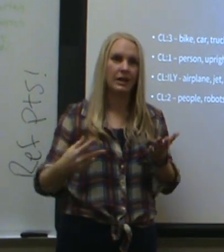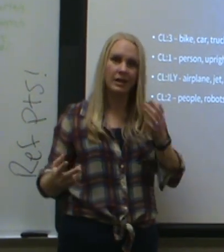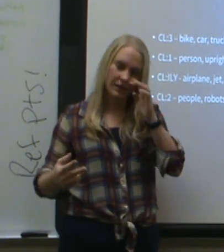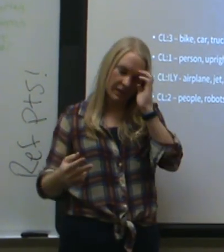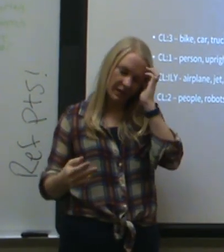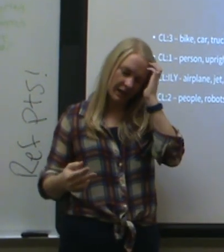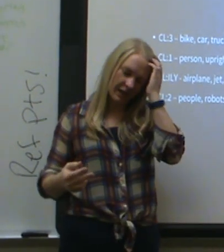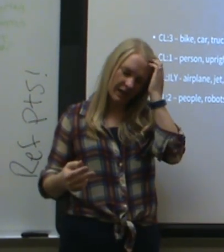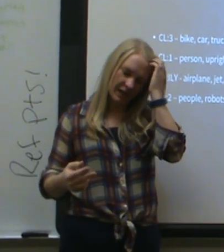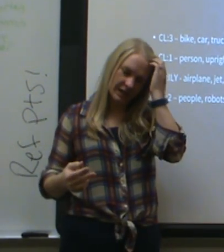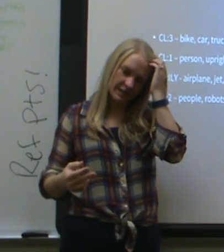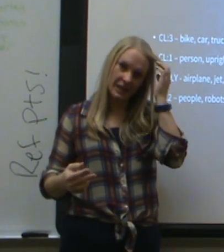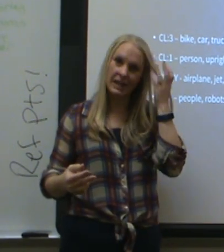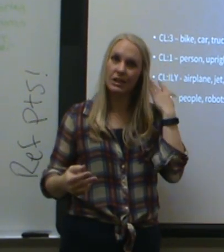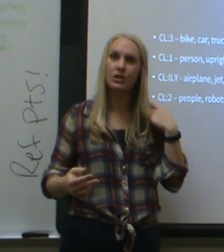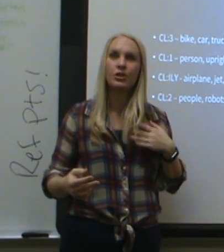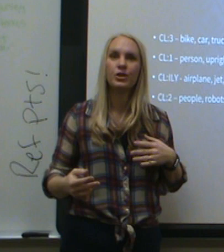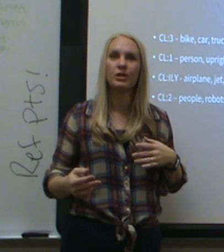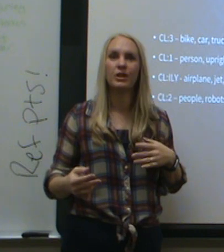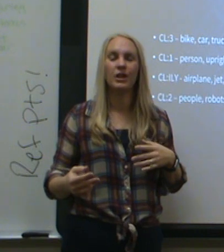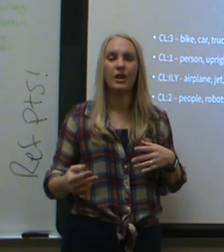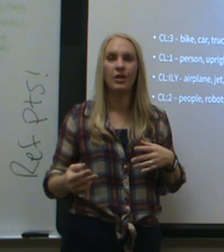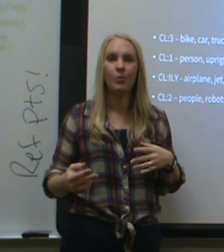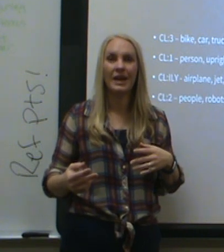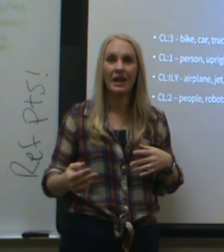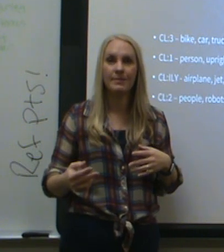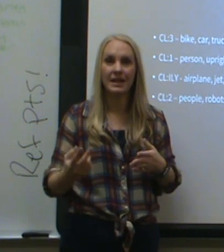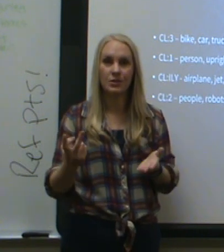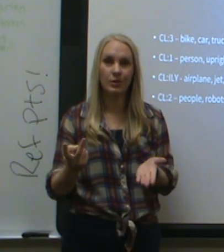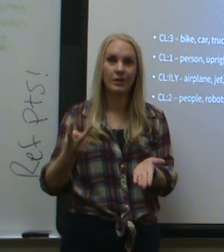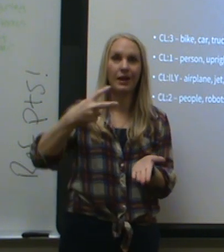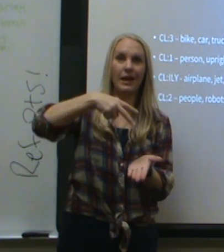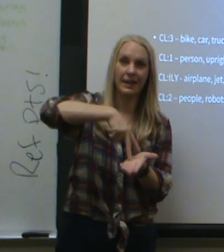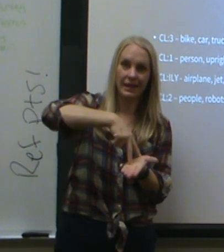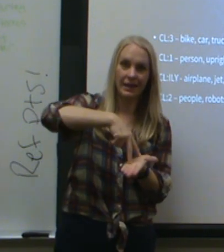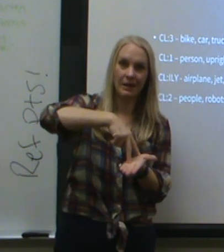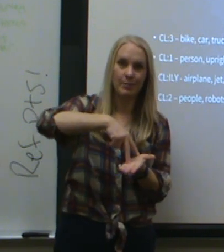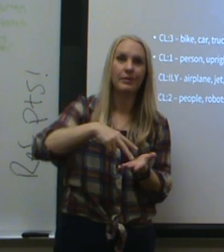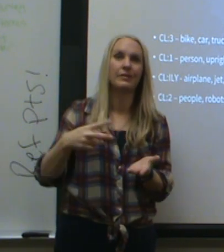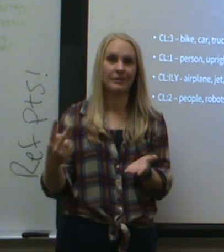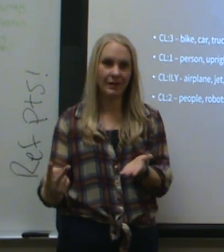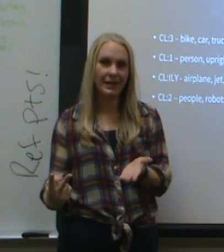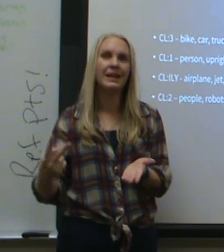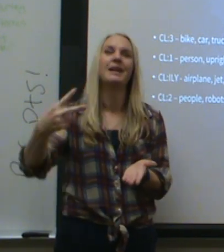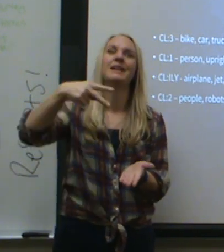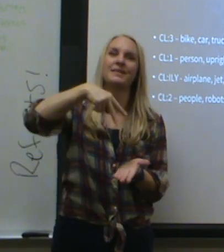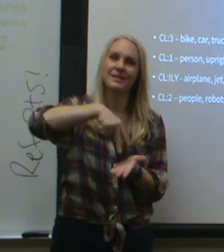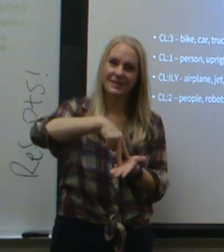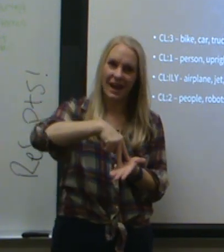already done like in your waking up schedule. You get up, right?